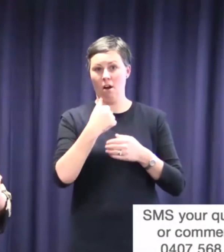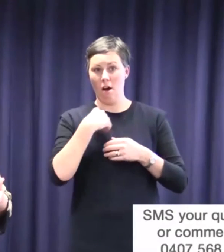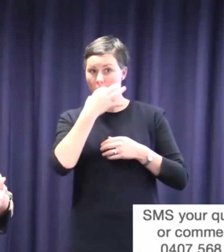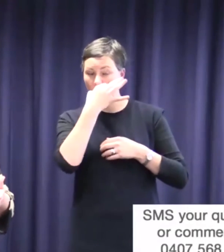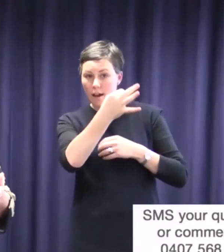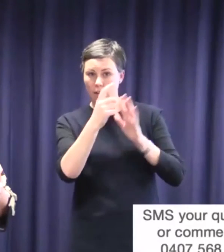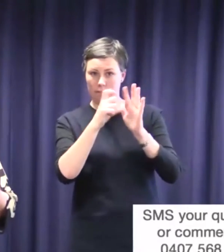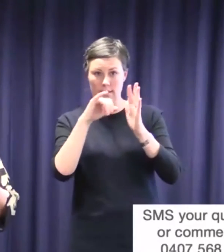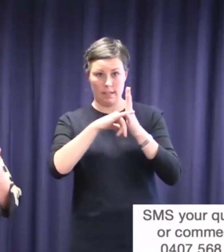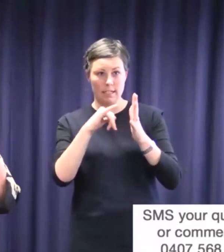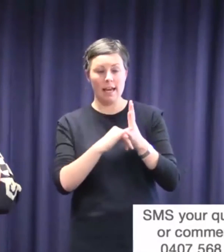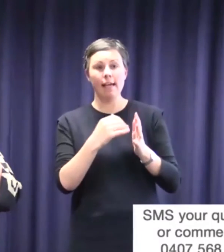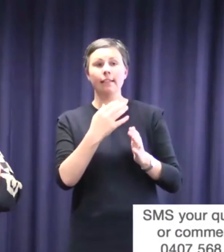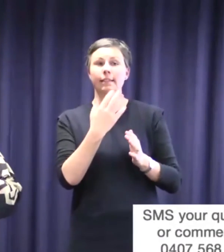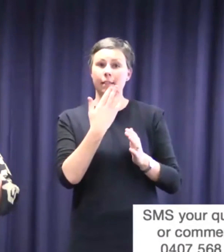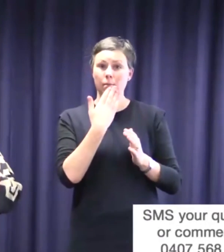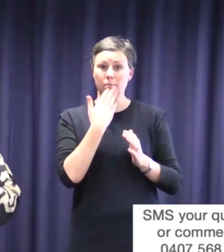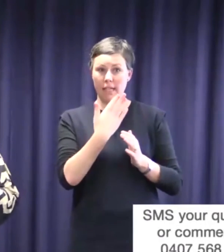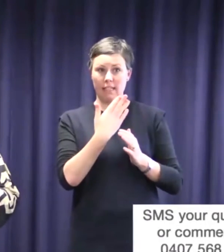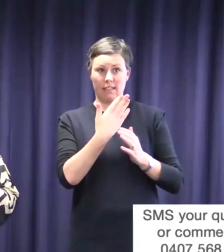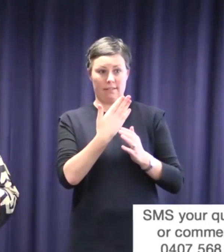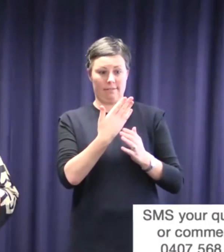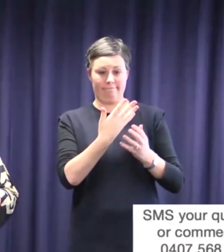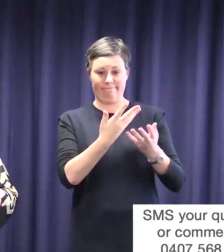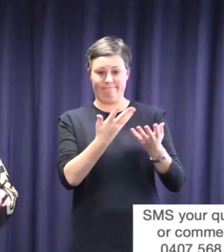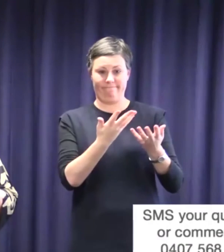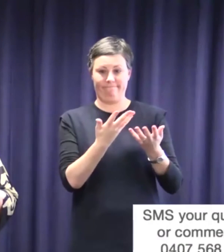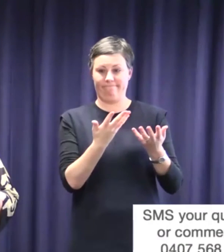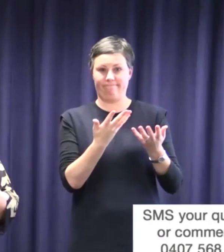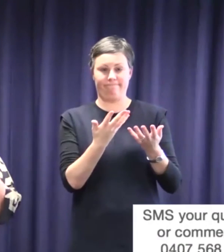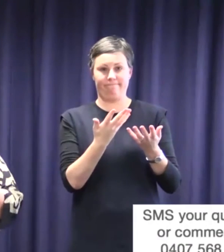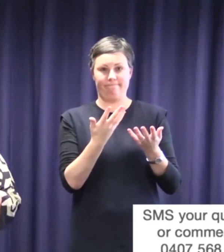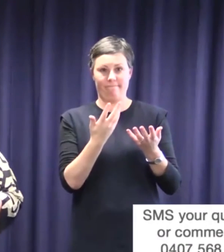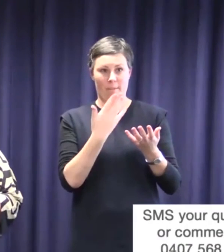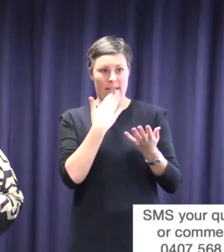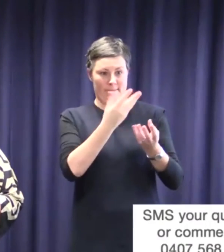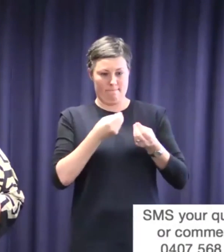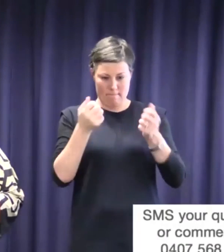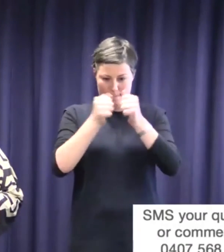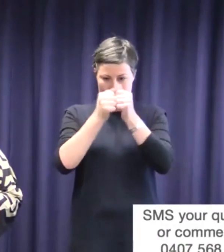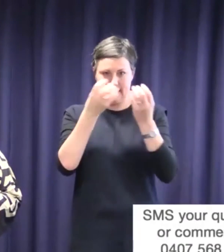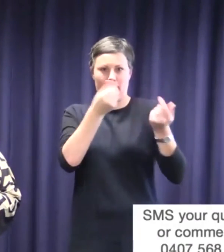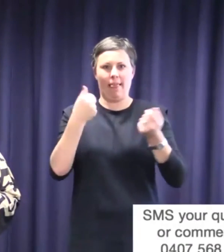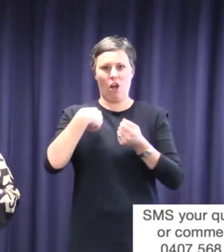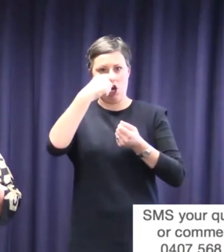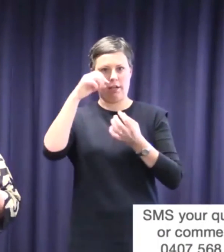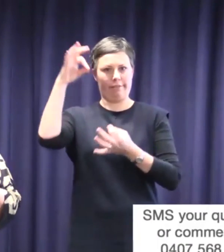Department of Social Services to give me something to speak to tonight.